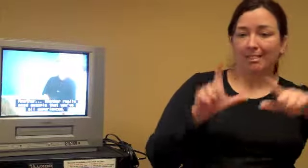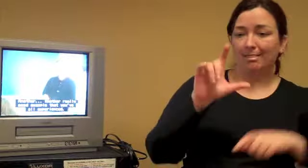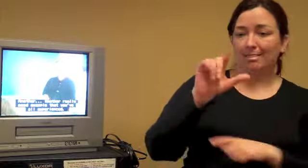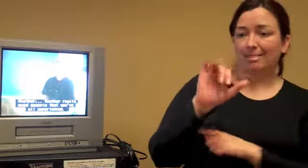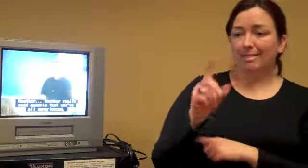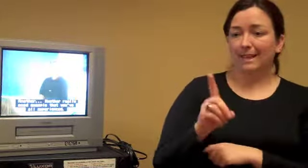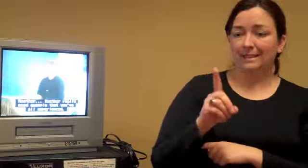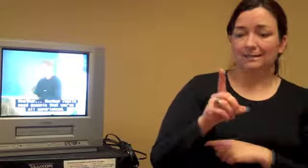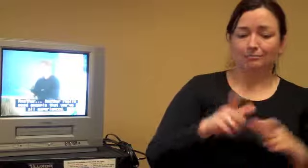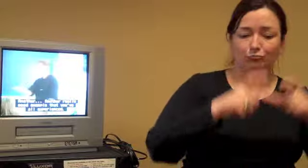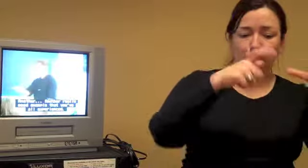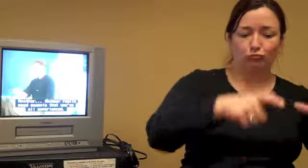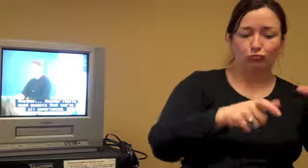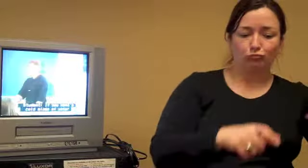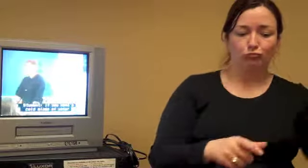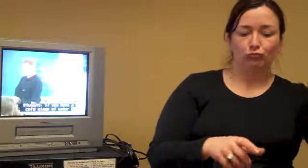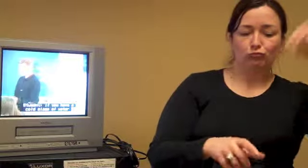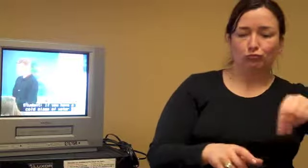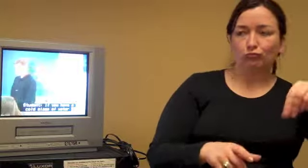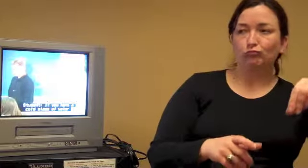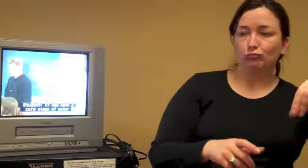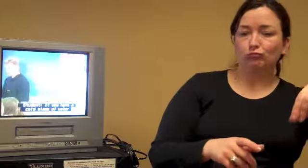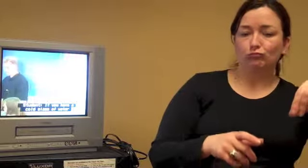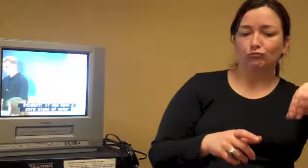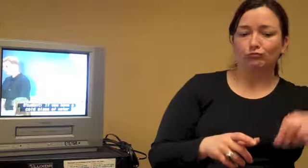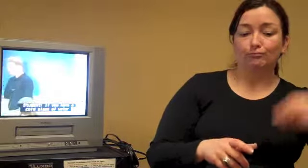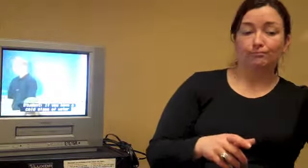really good example. You've all experienced.